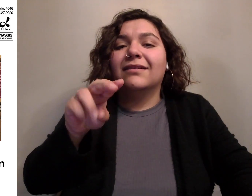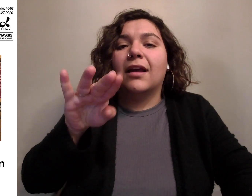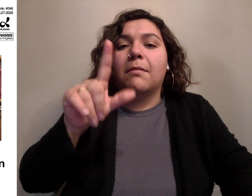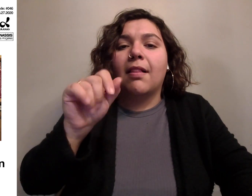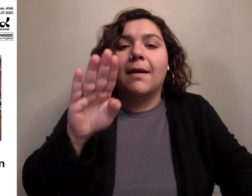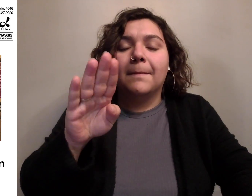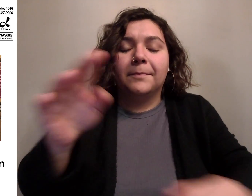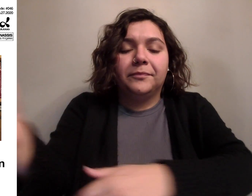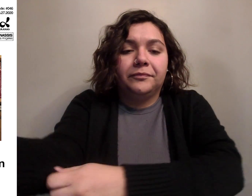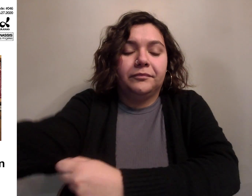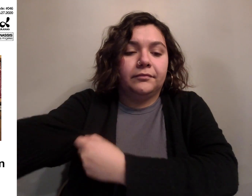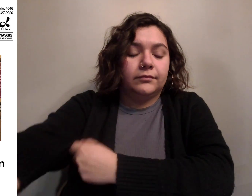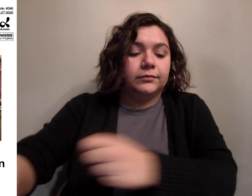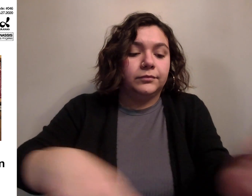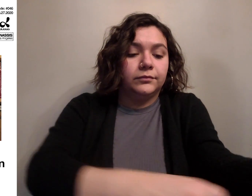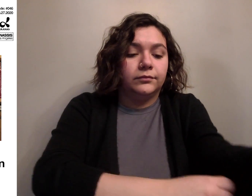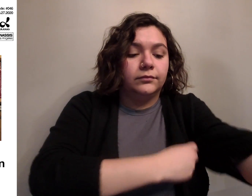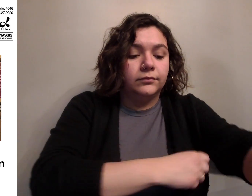Dublab.